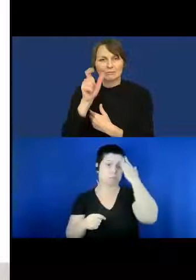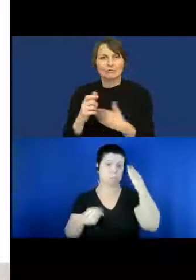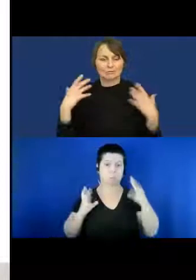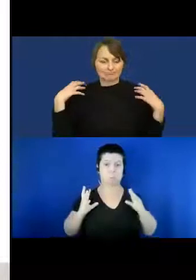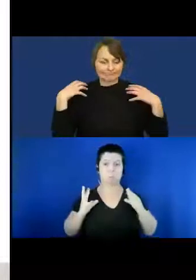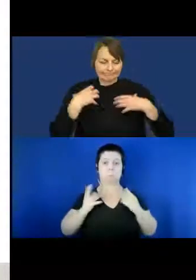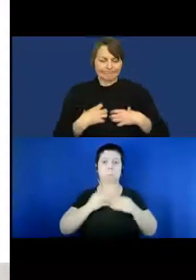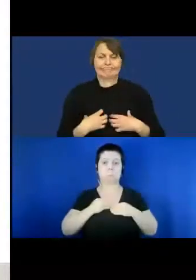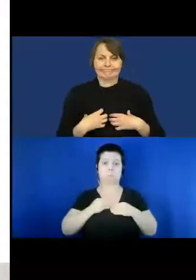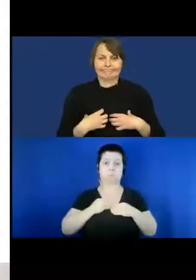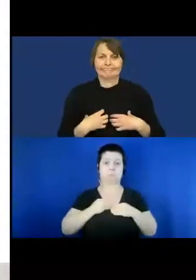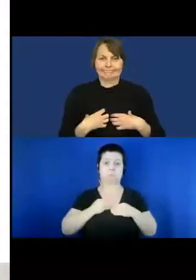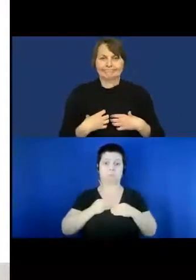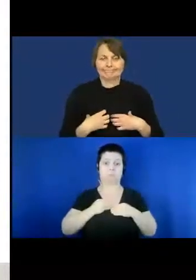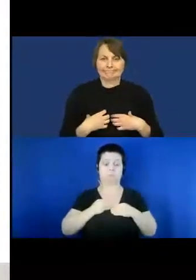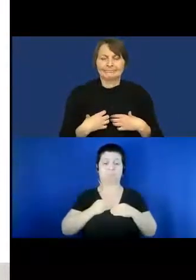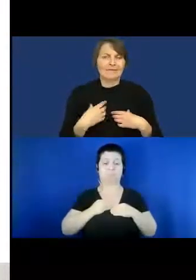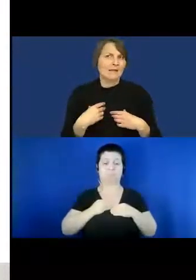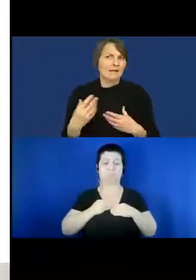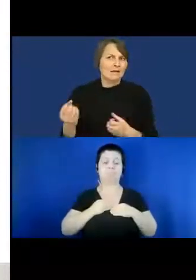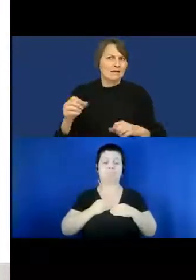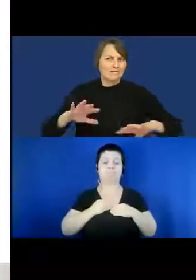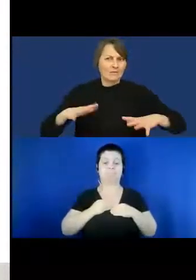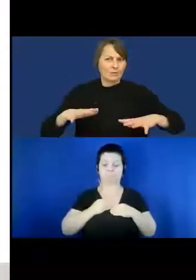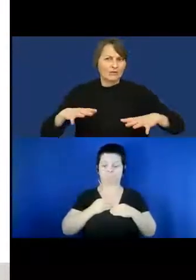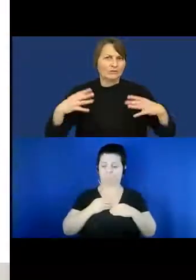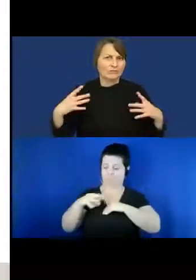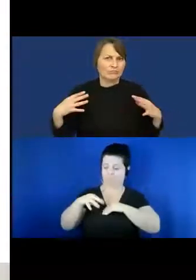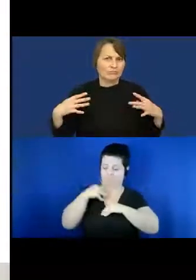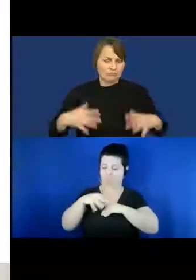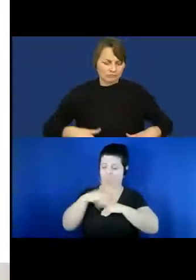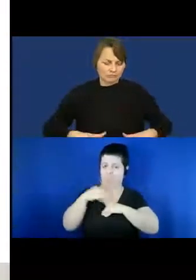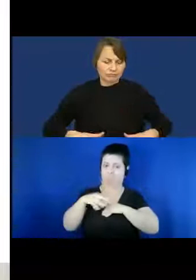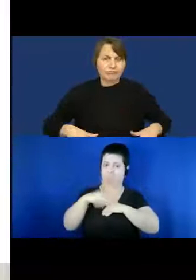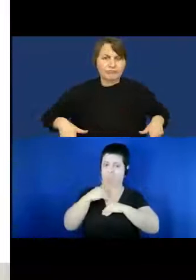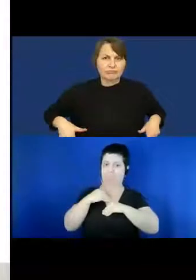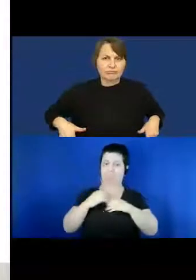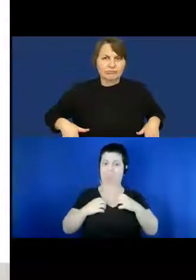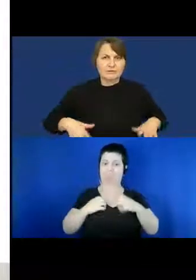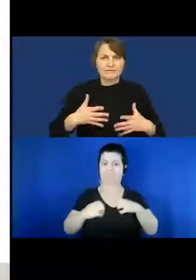wearable and receiving a message through vibrations. And